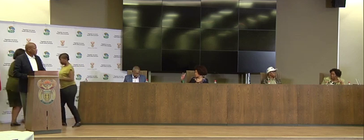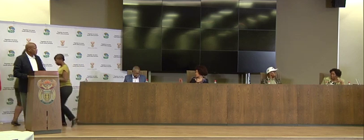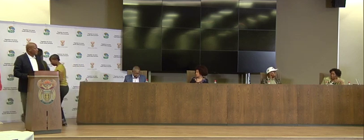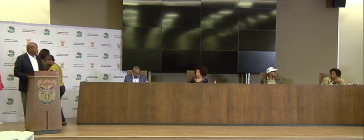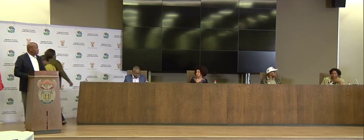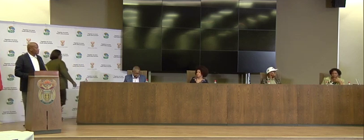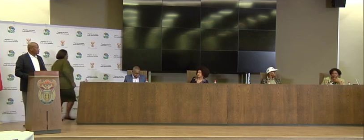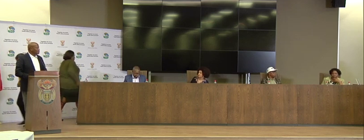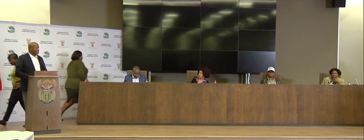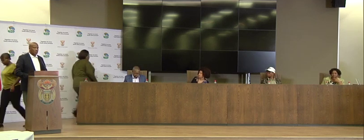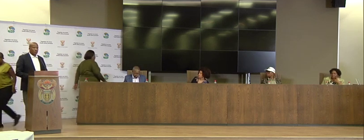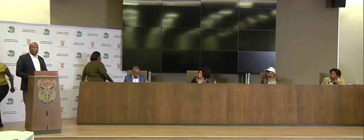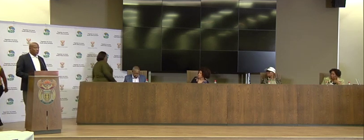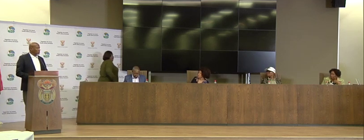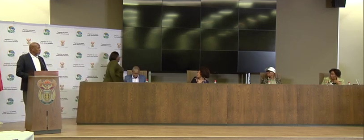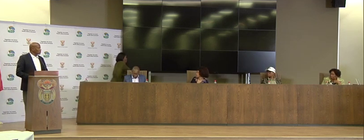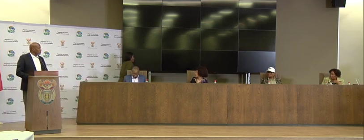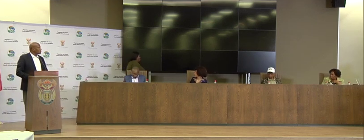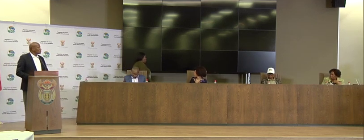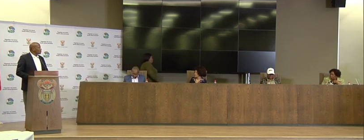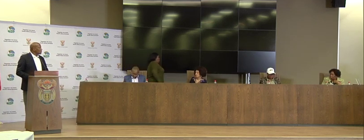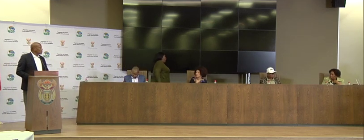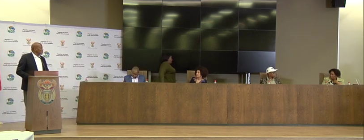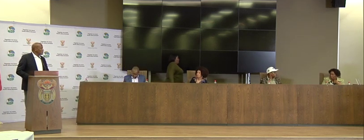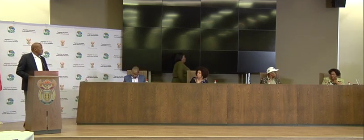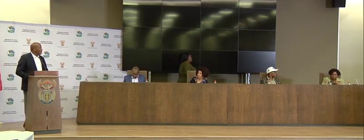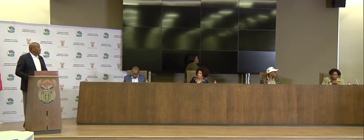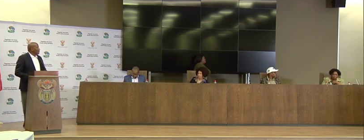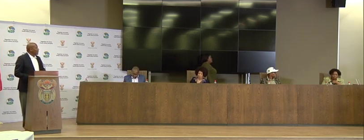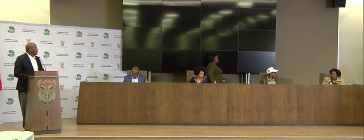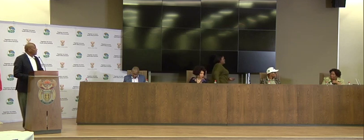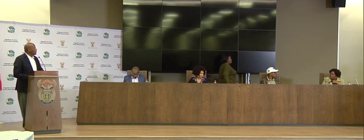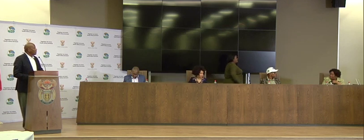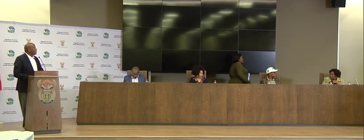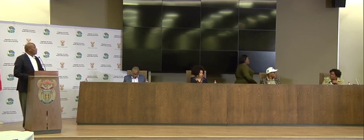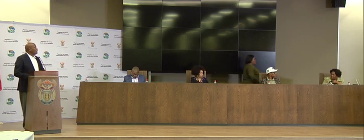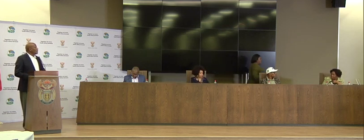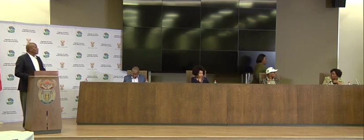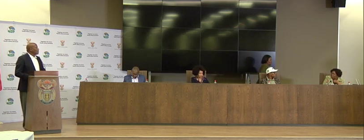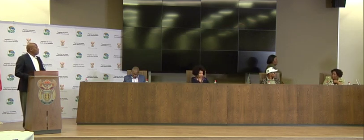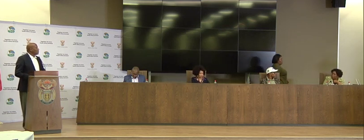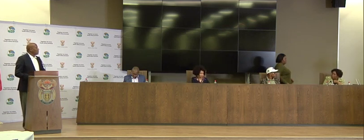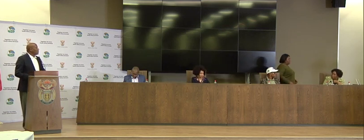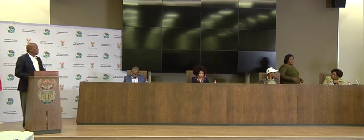whether as basic education we will be feeding during breaks. And the answer,